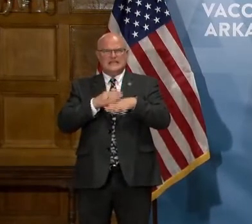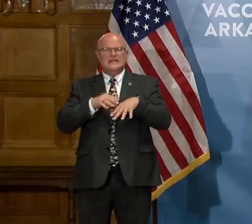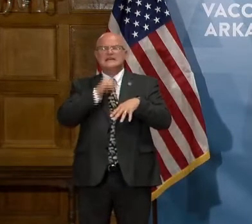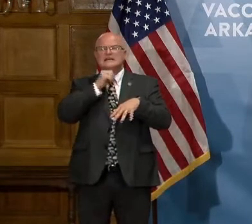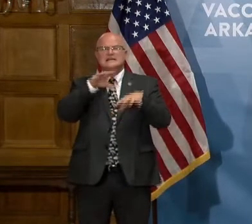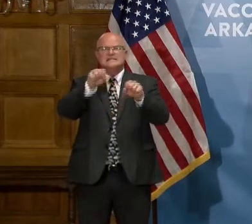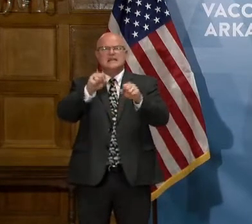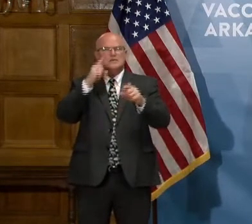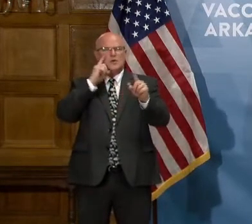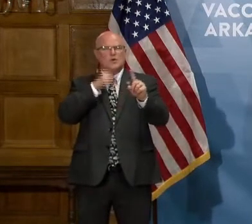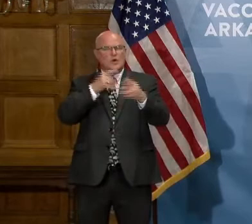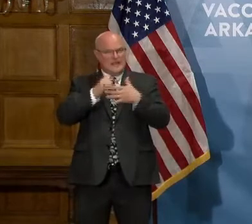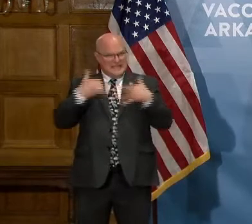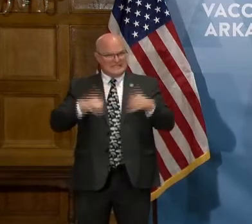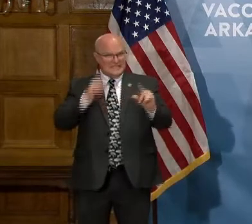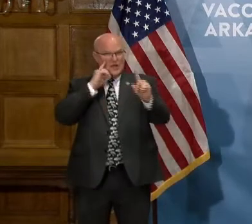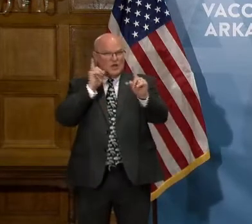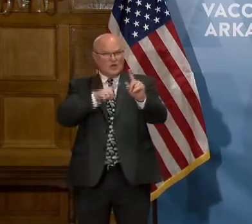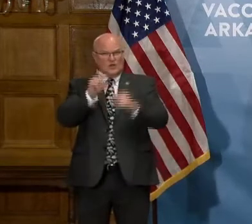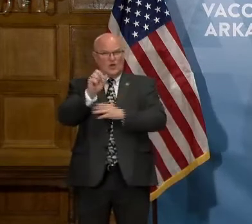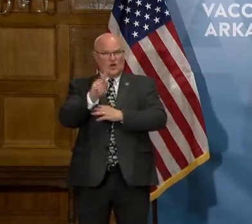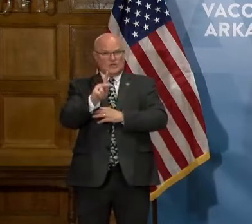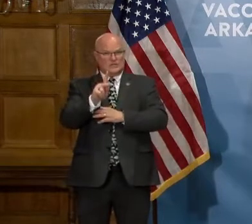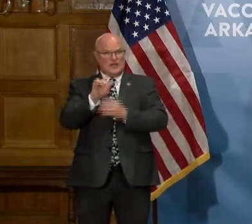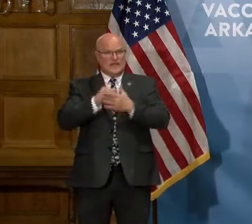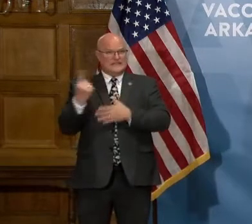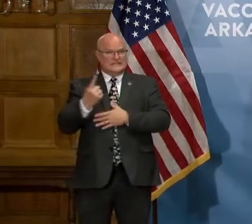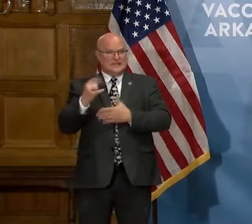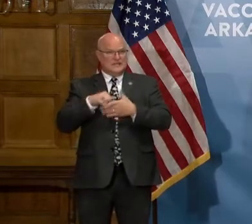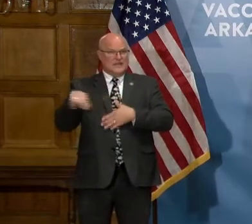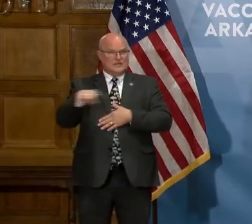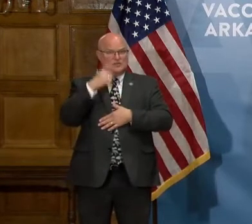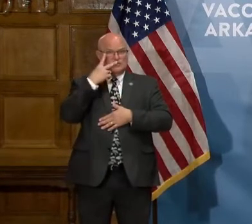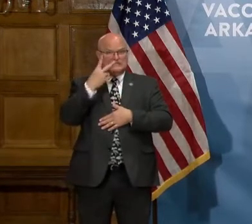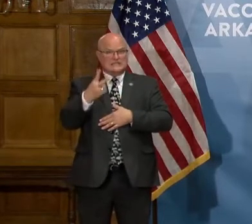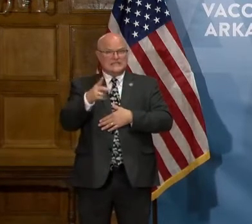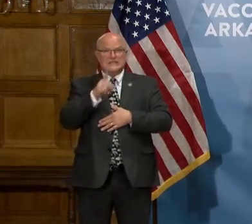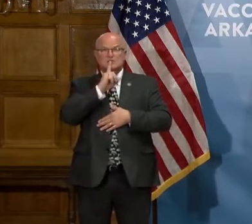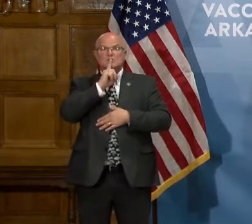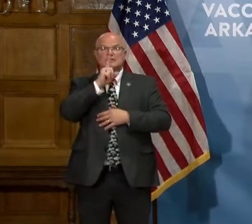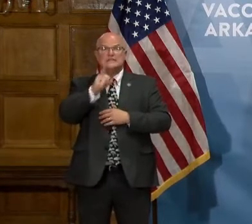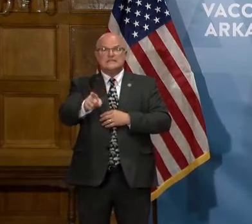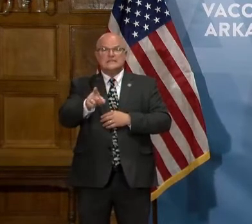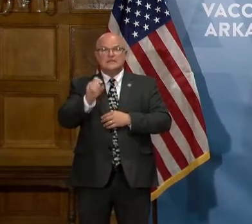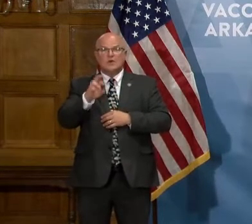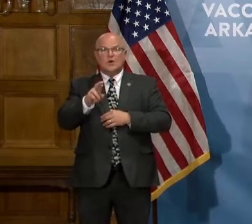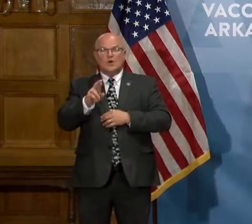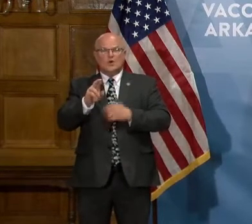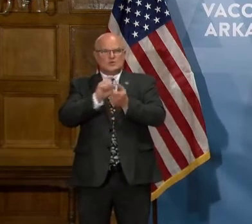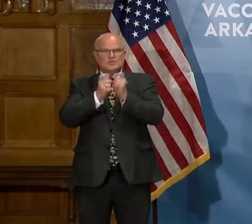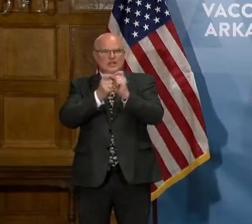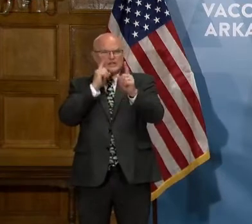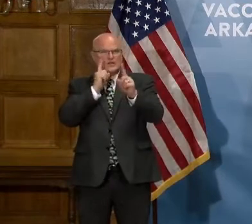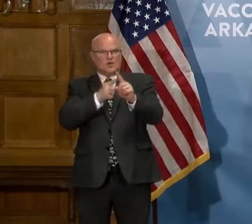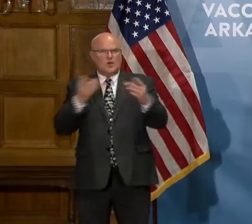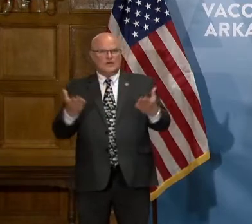attainable goal. Is that still our goal in Arkansas? Is that something that you guys see as realistic, or do we need to change our goal here?